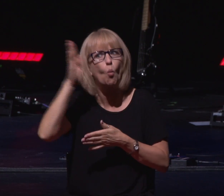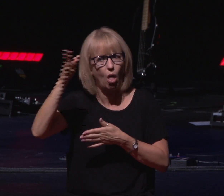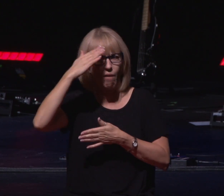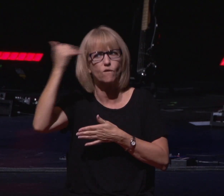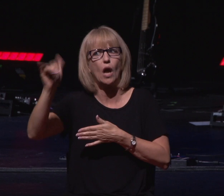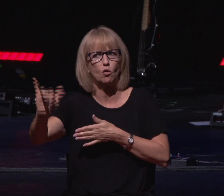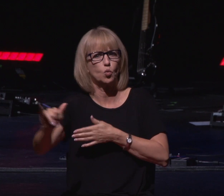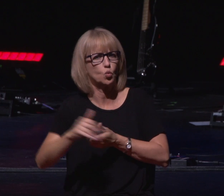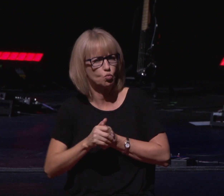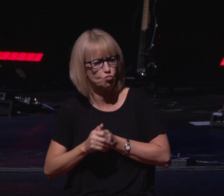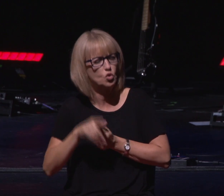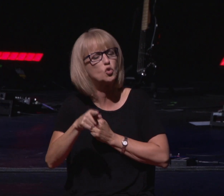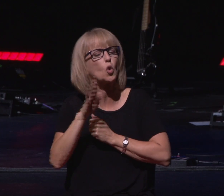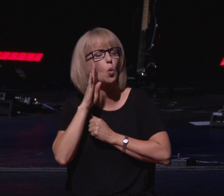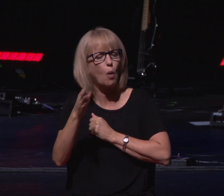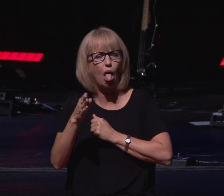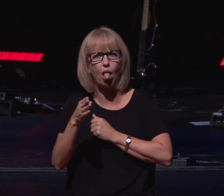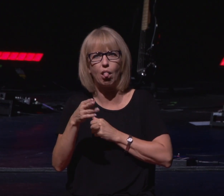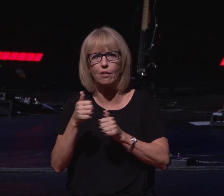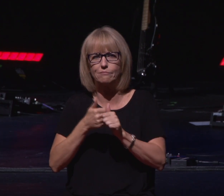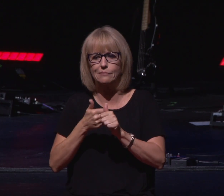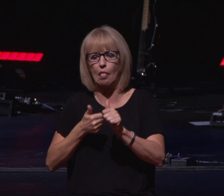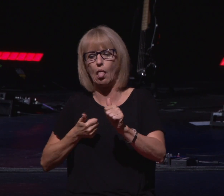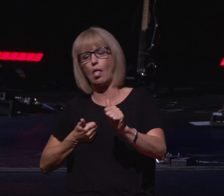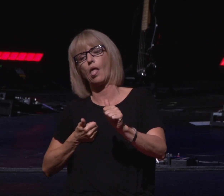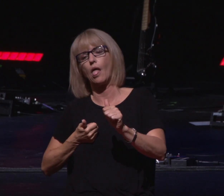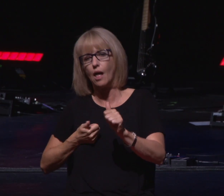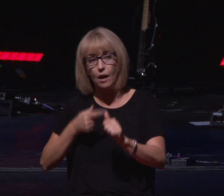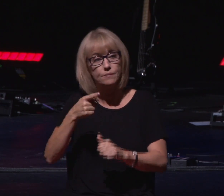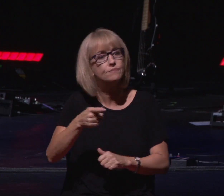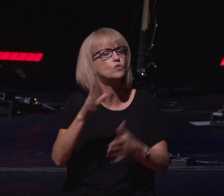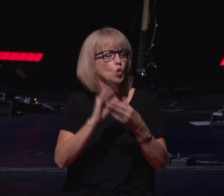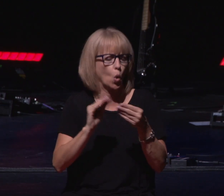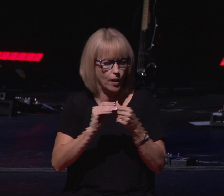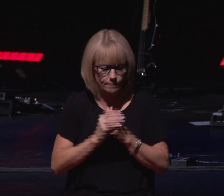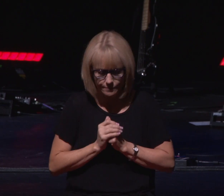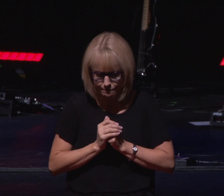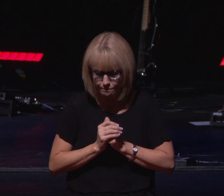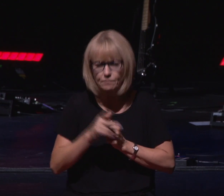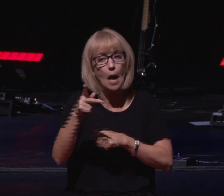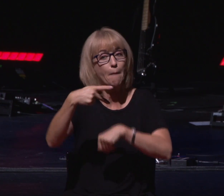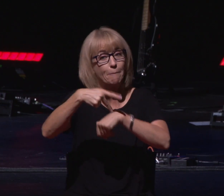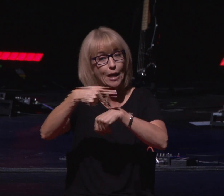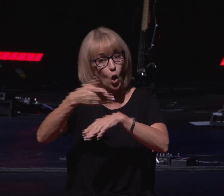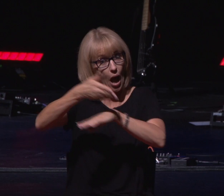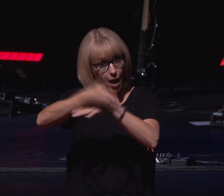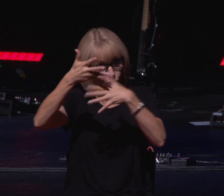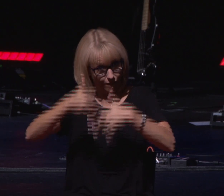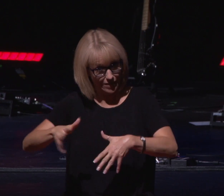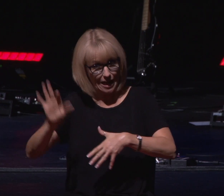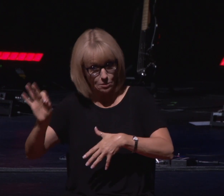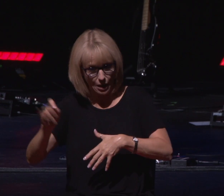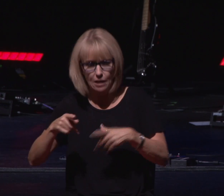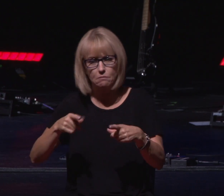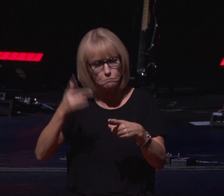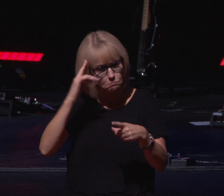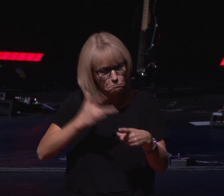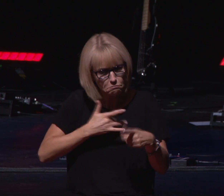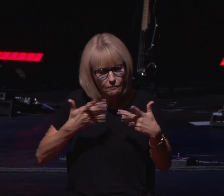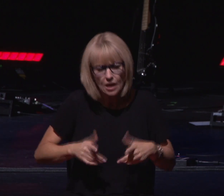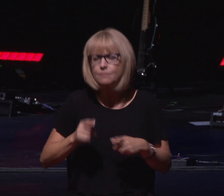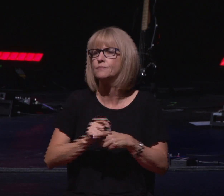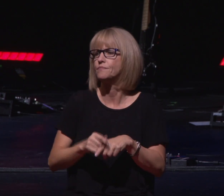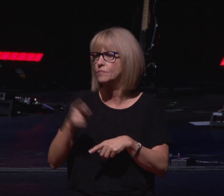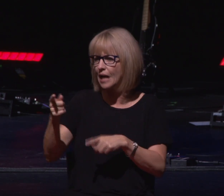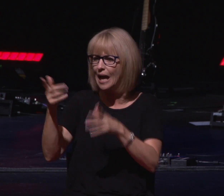because it's in our hearts. And we see him slipping back, and he goes up to this place. He's in Antioch, and he's eating with the Gentiles, and he's doing really